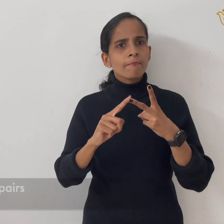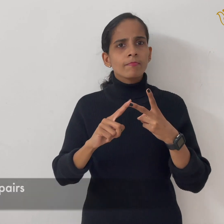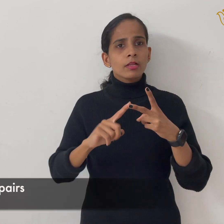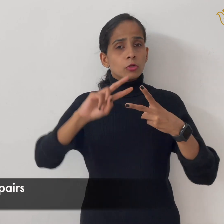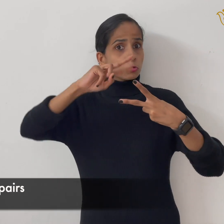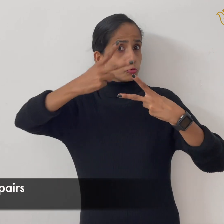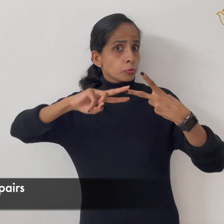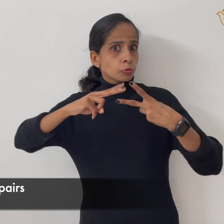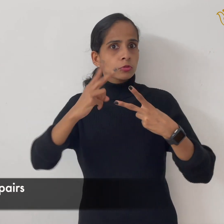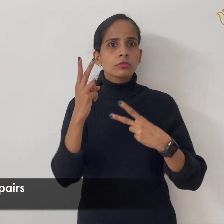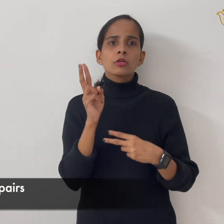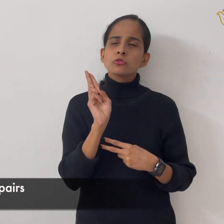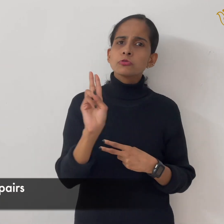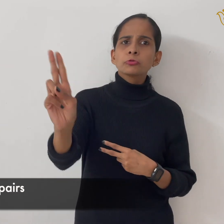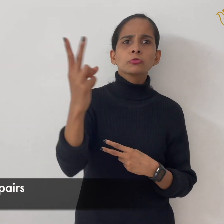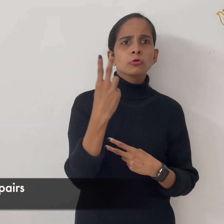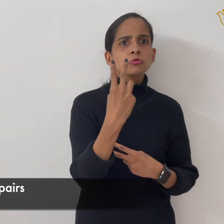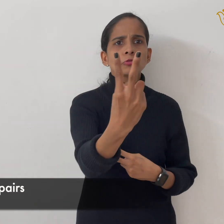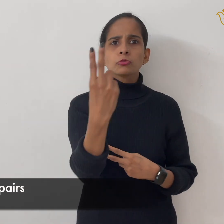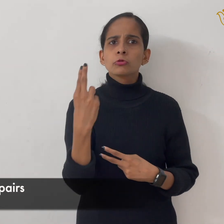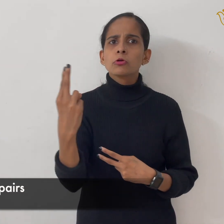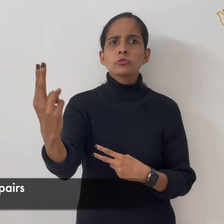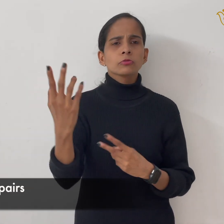or it can also be in pairs